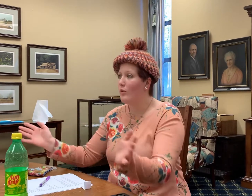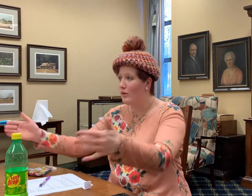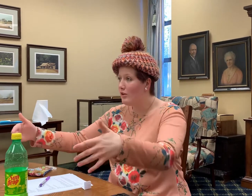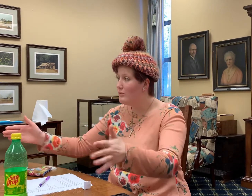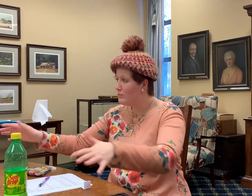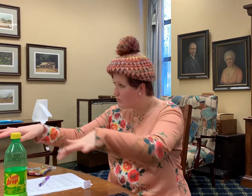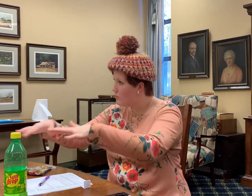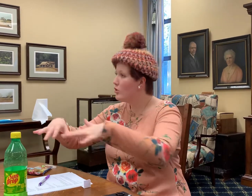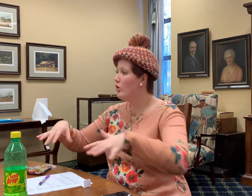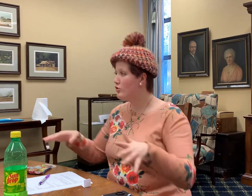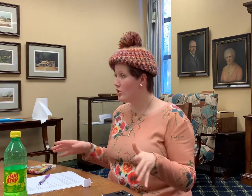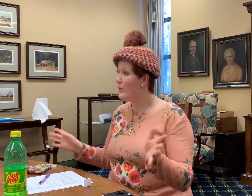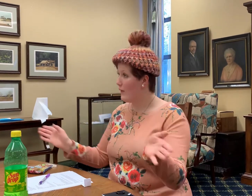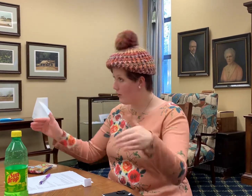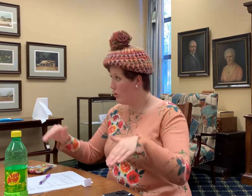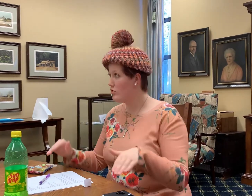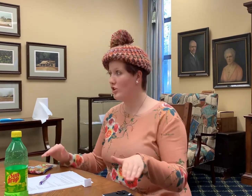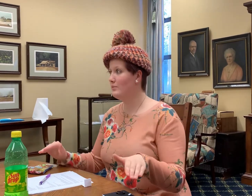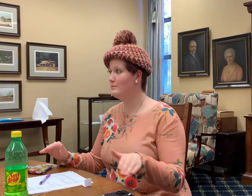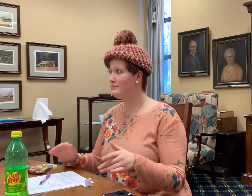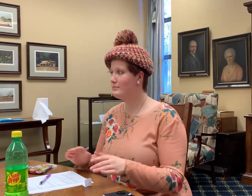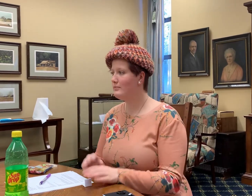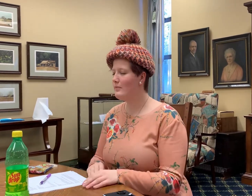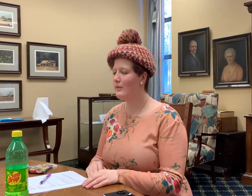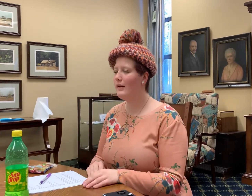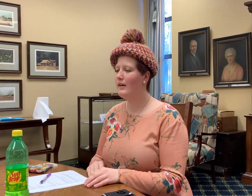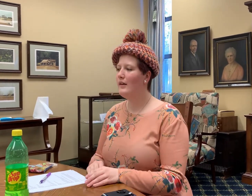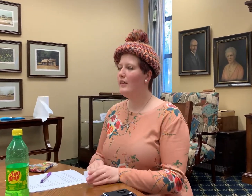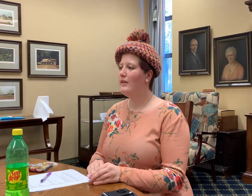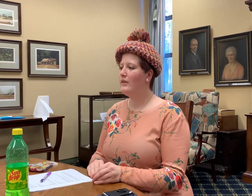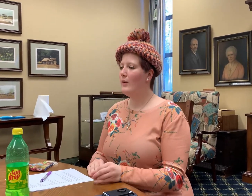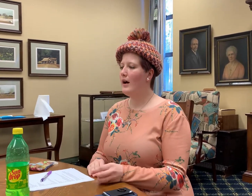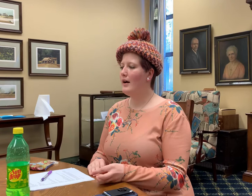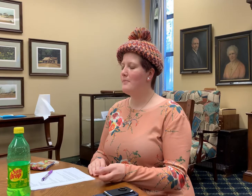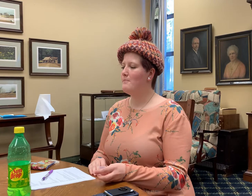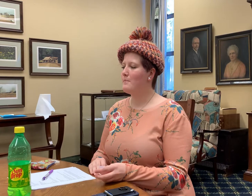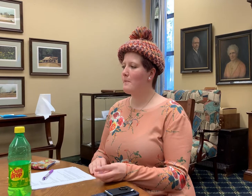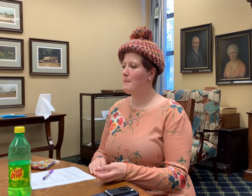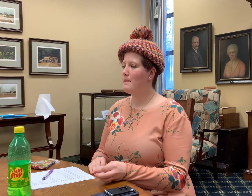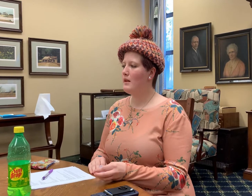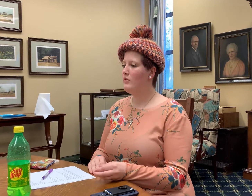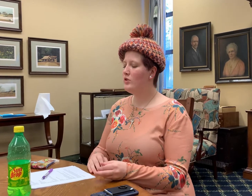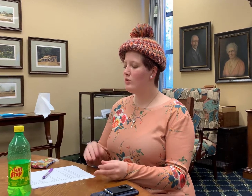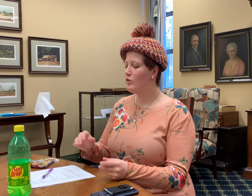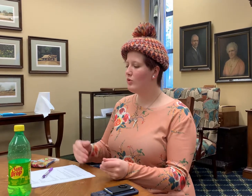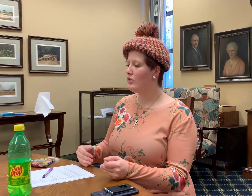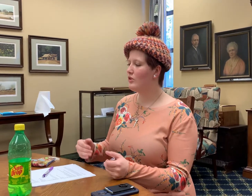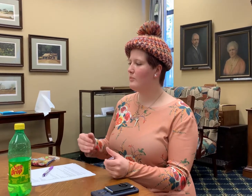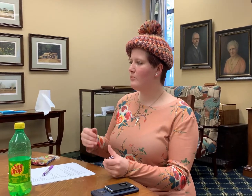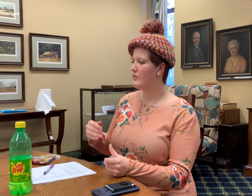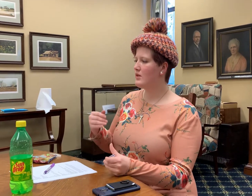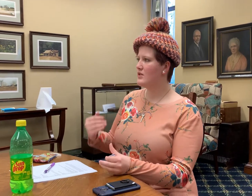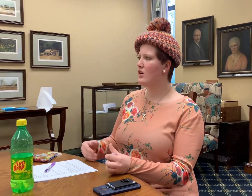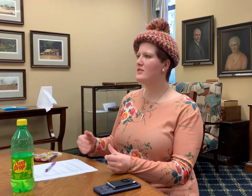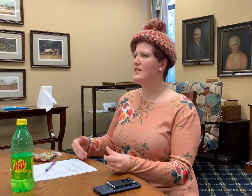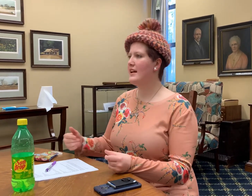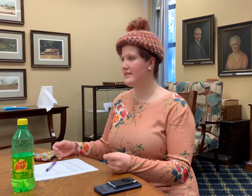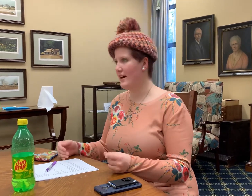little culture within the culture. So if you Google songs in ASL, which